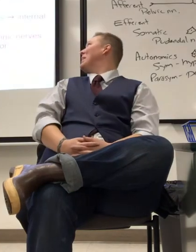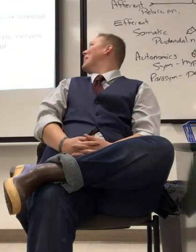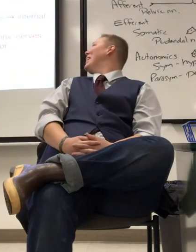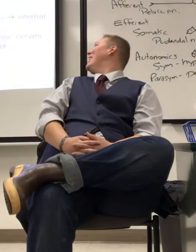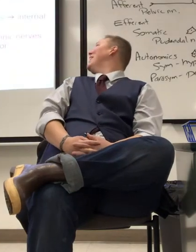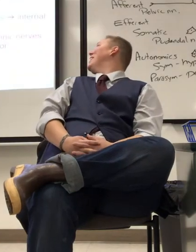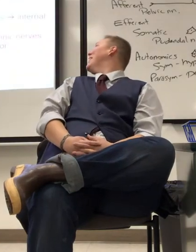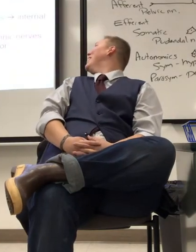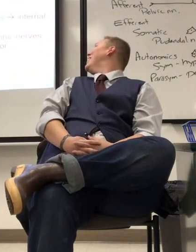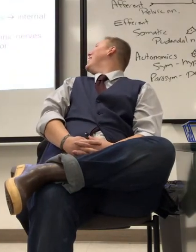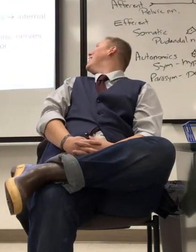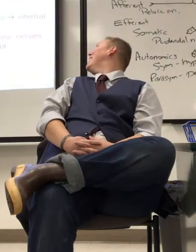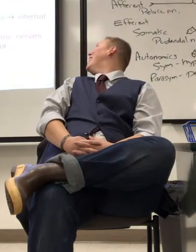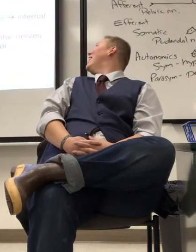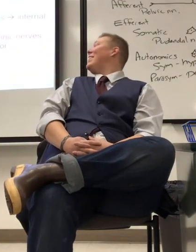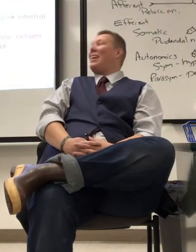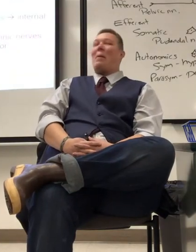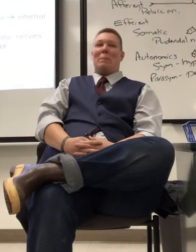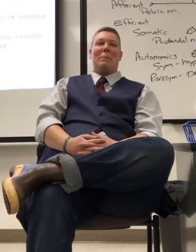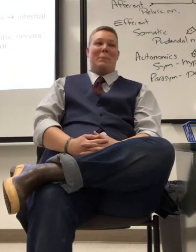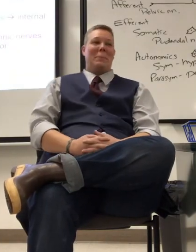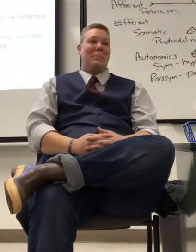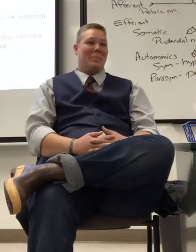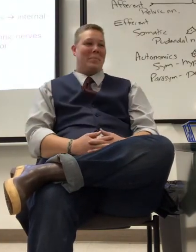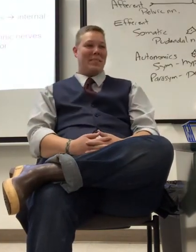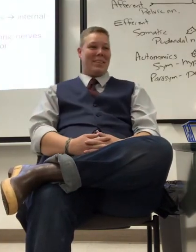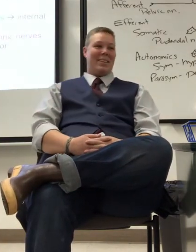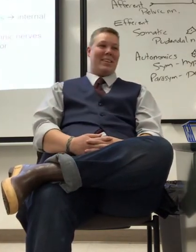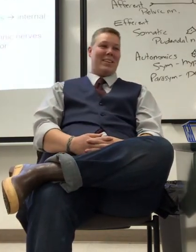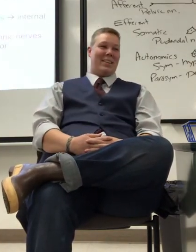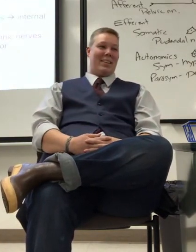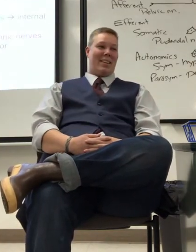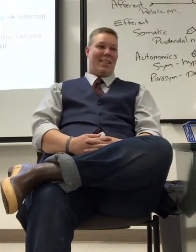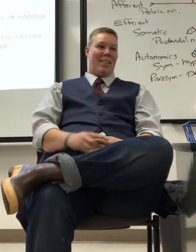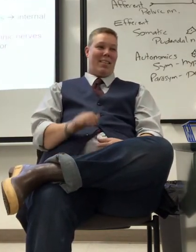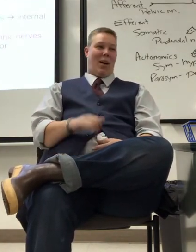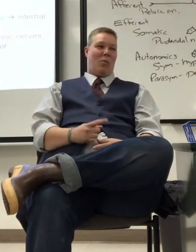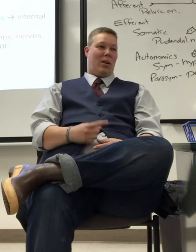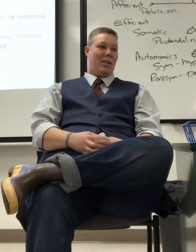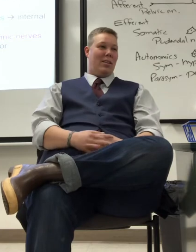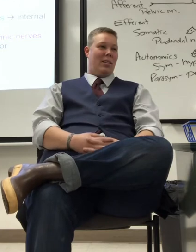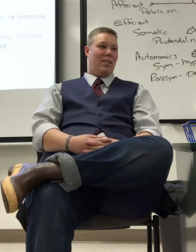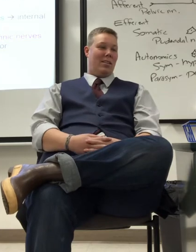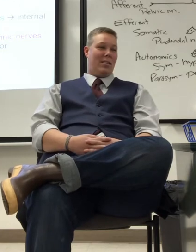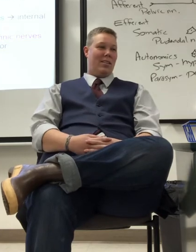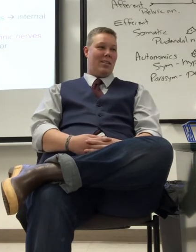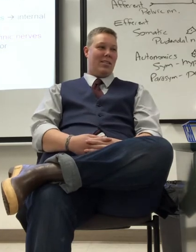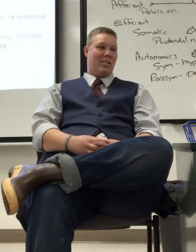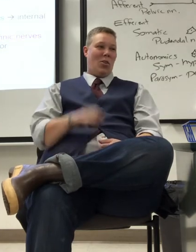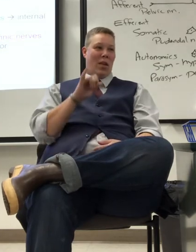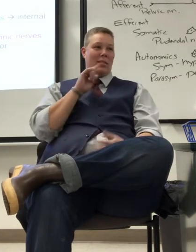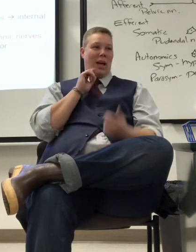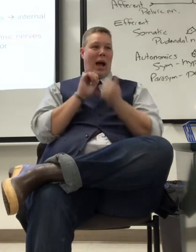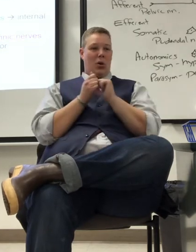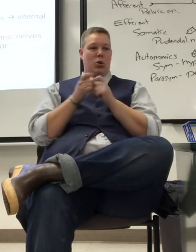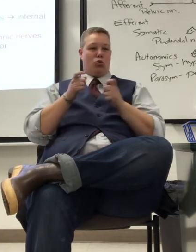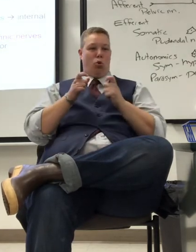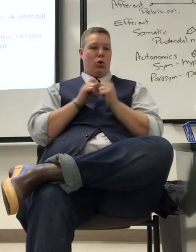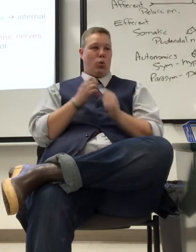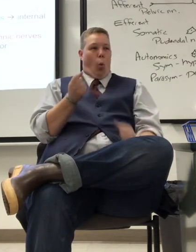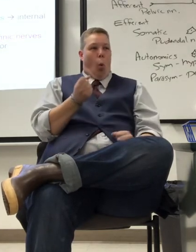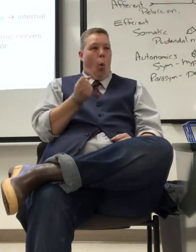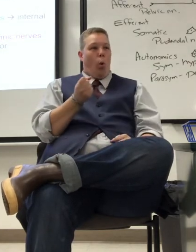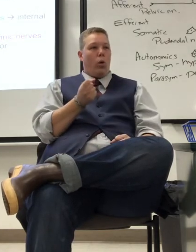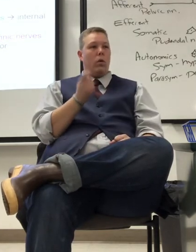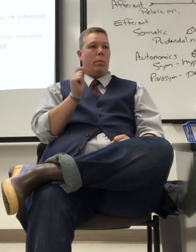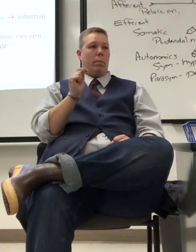So these are the nerves that you have to understand for how you hold it in, your storage reflexes, and how you void your bladder. And